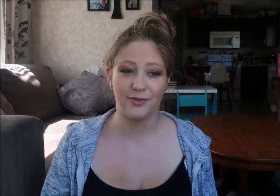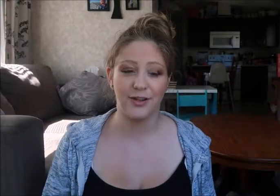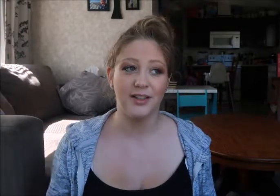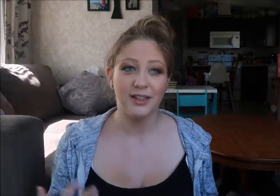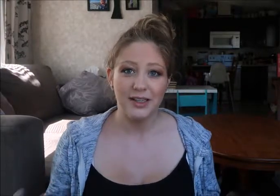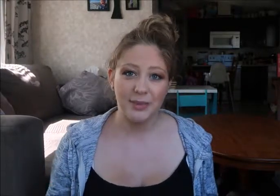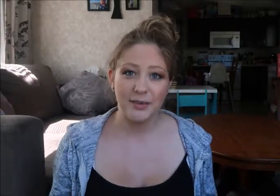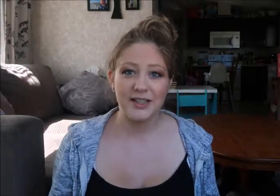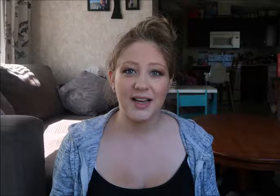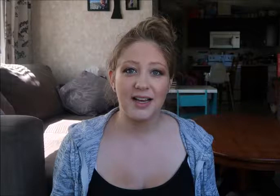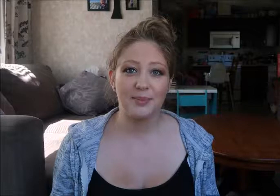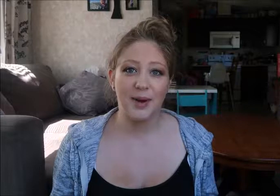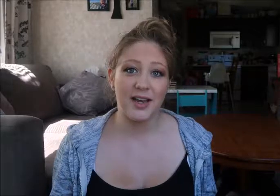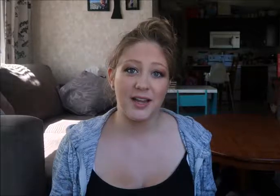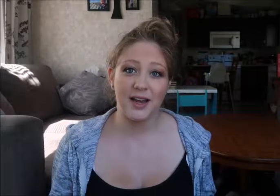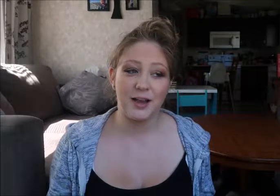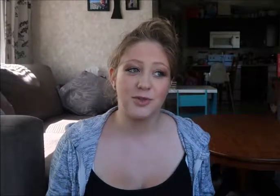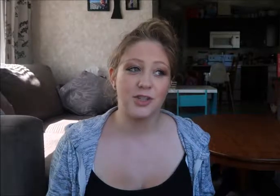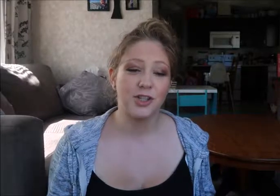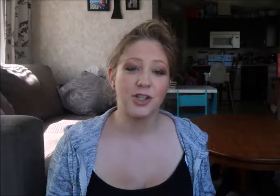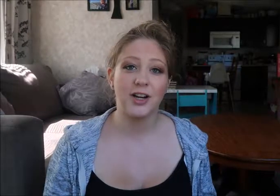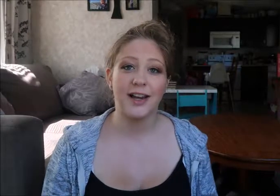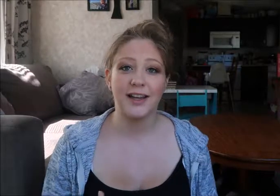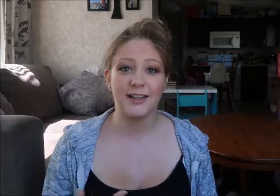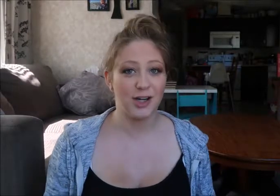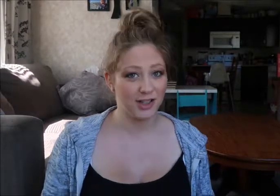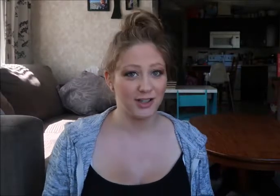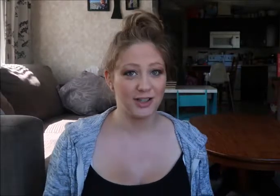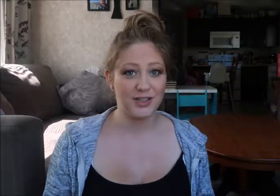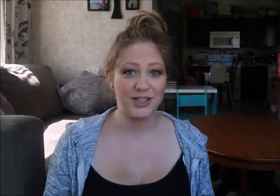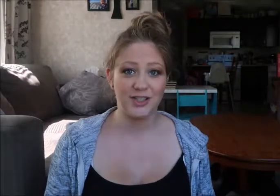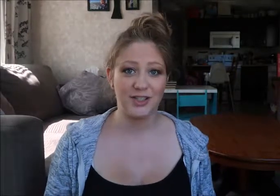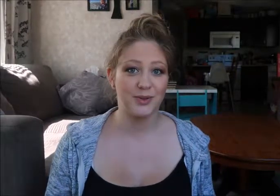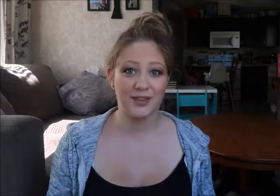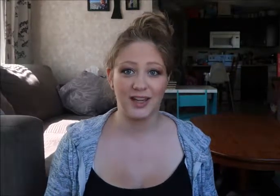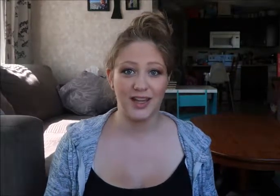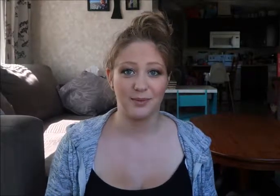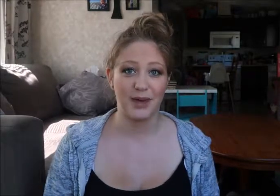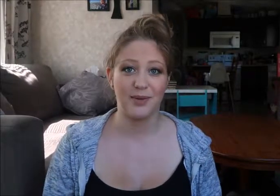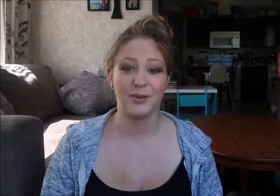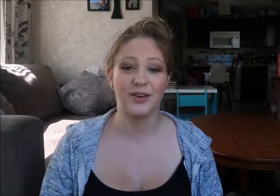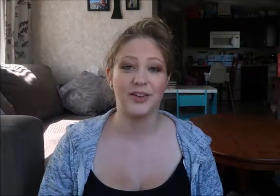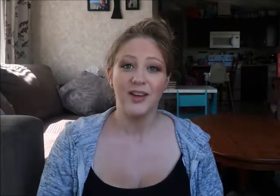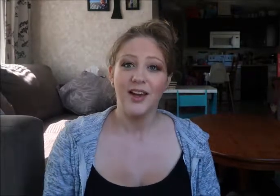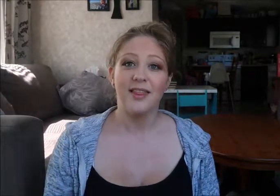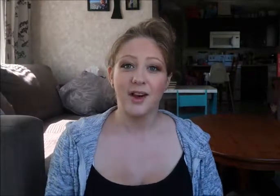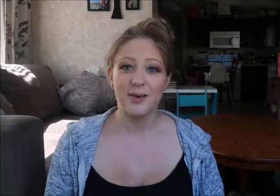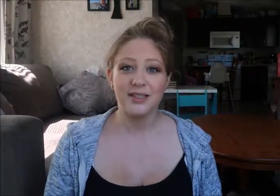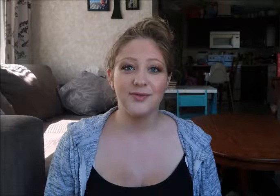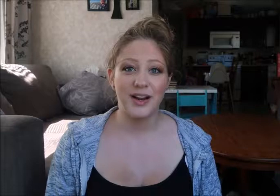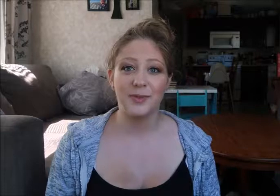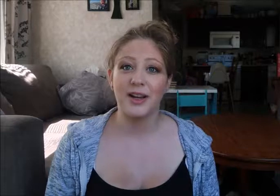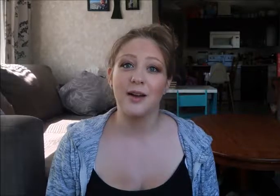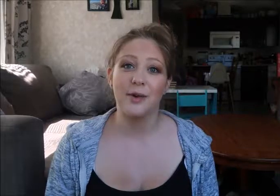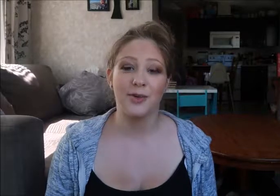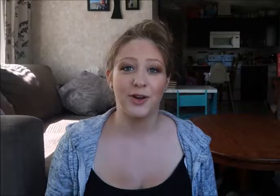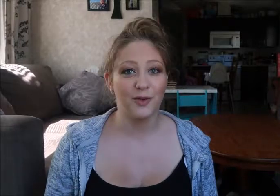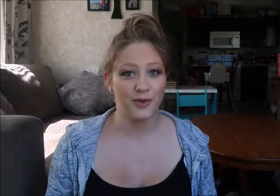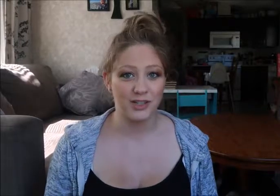for baby sign, but I'm sure any toddler you teach it to, or like young baby or whatever, they always find a way to come up with their own version